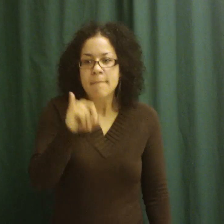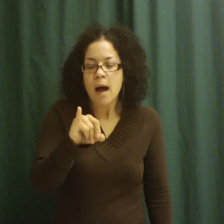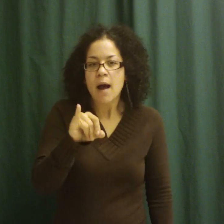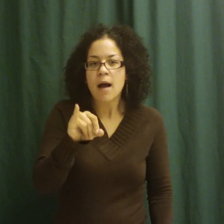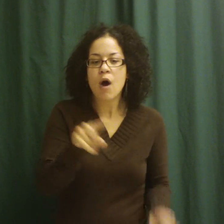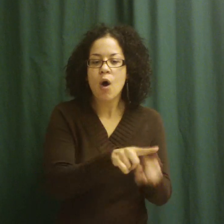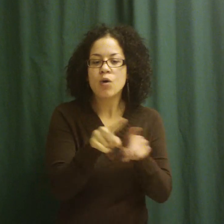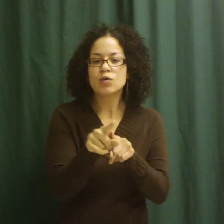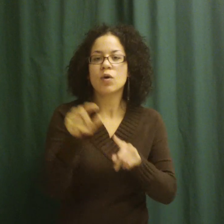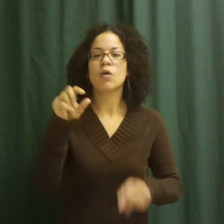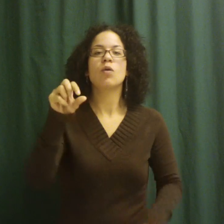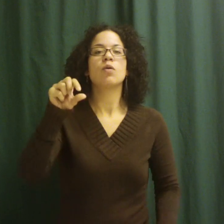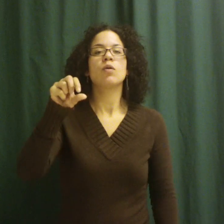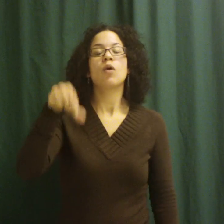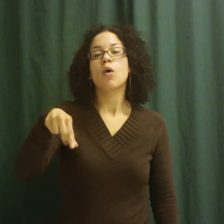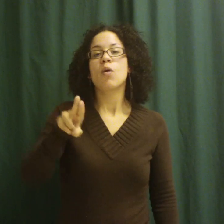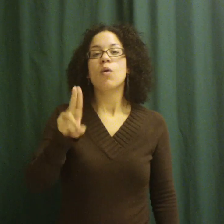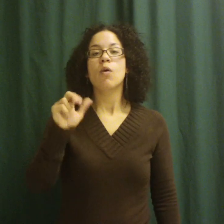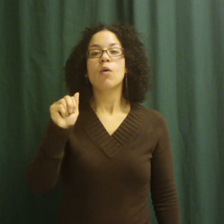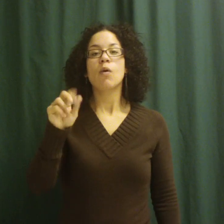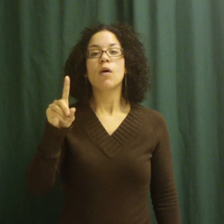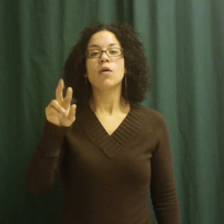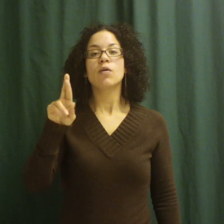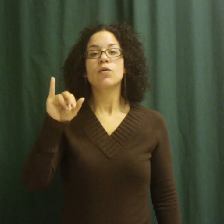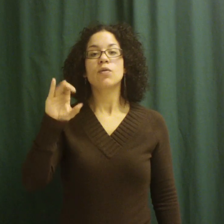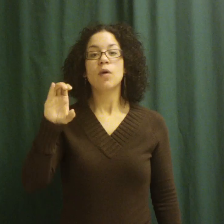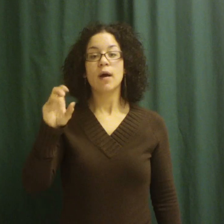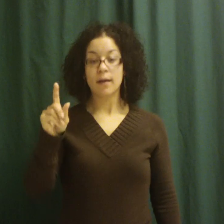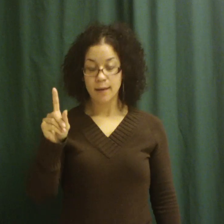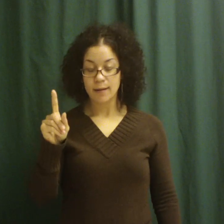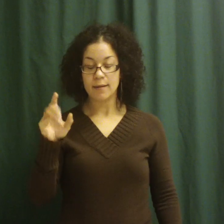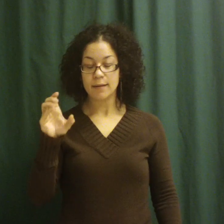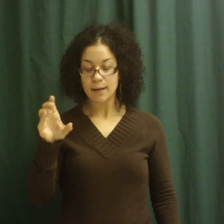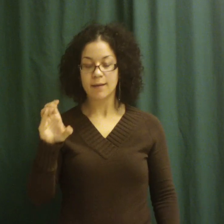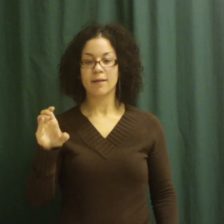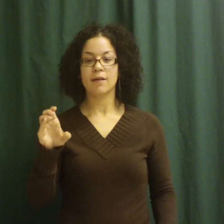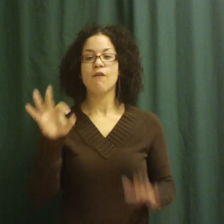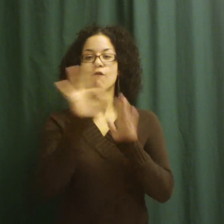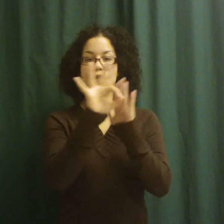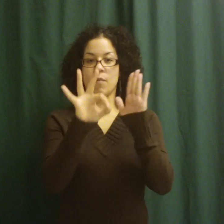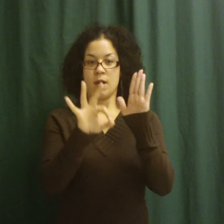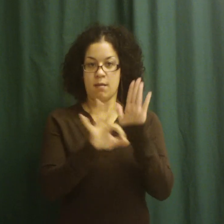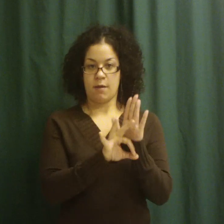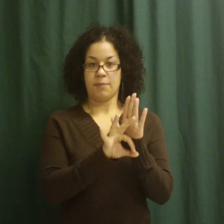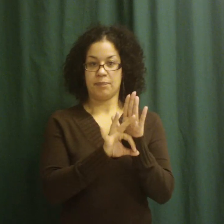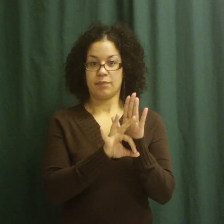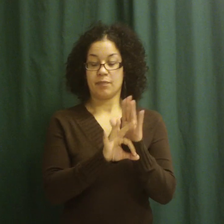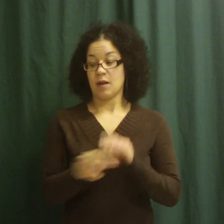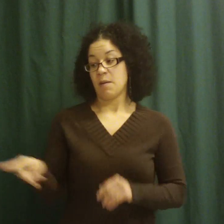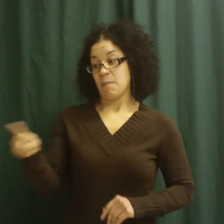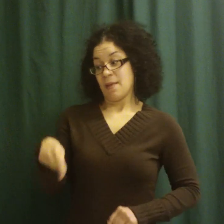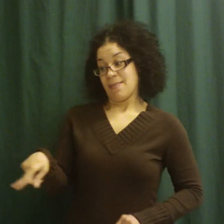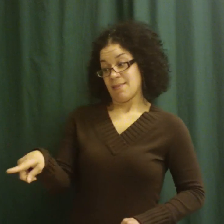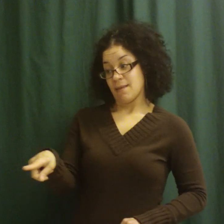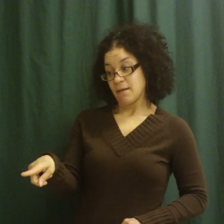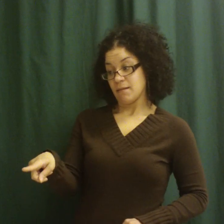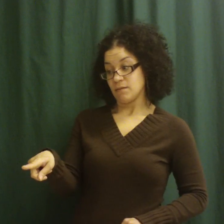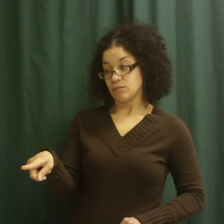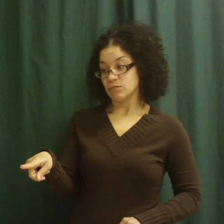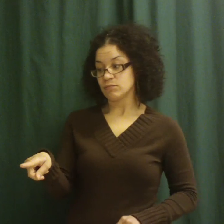However, the Babylonians never learned to write a formula in general terms and